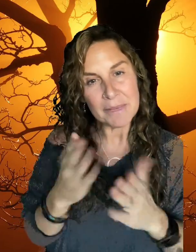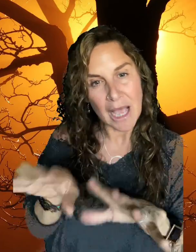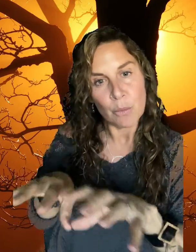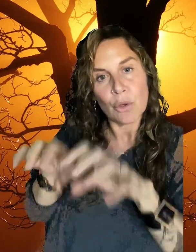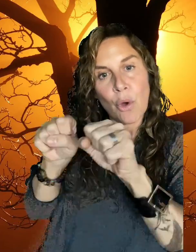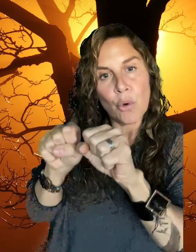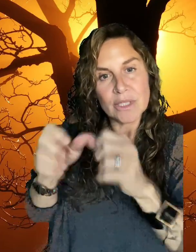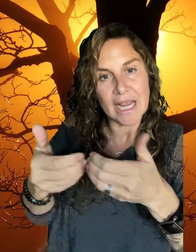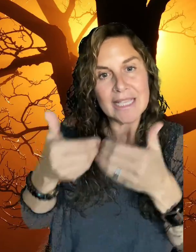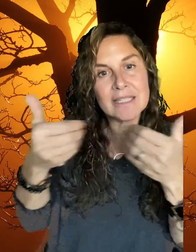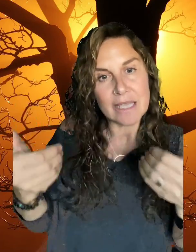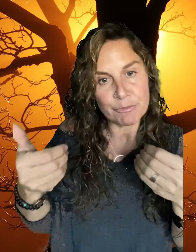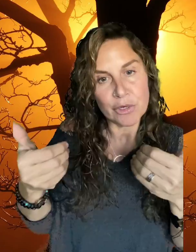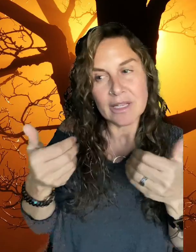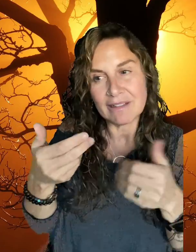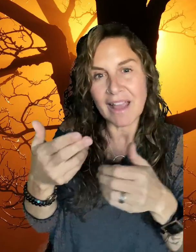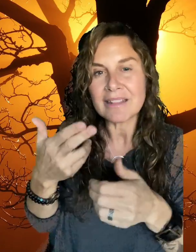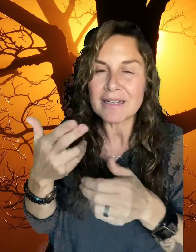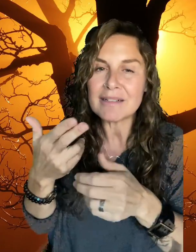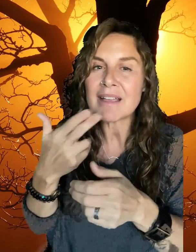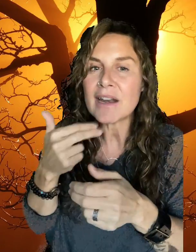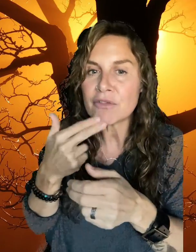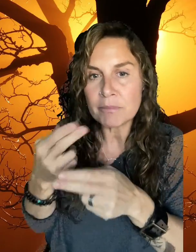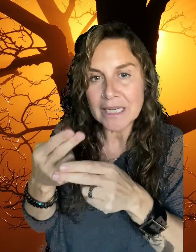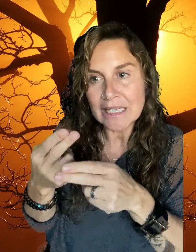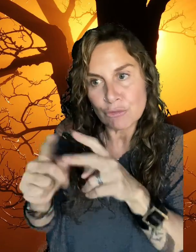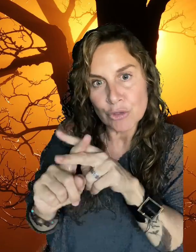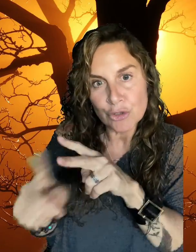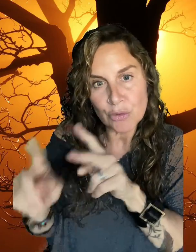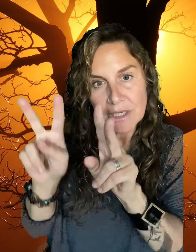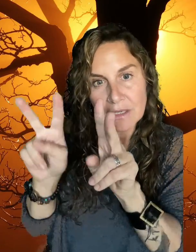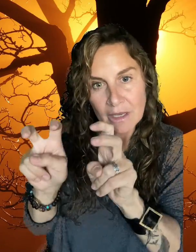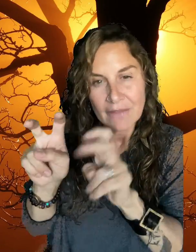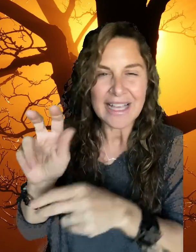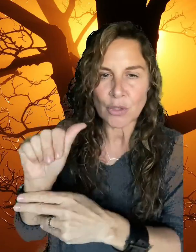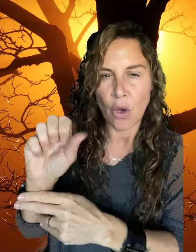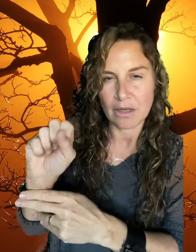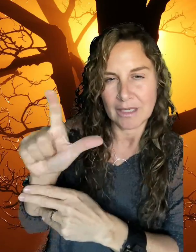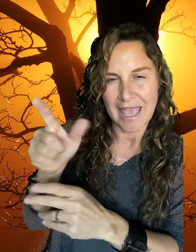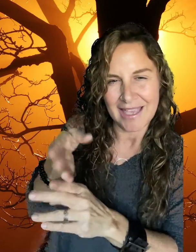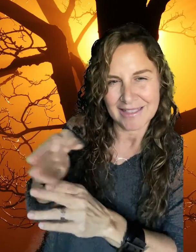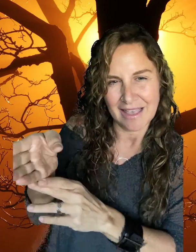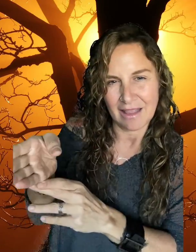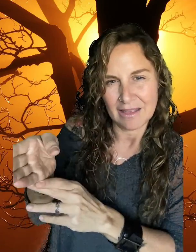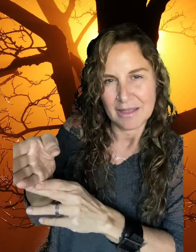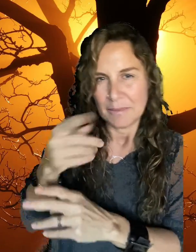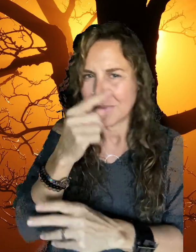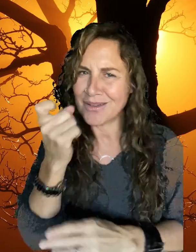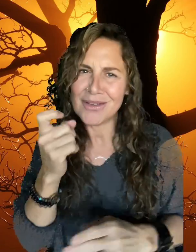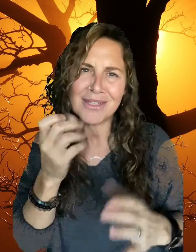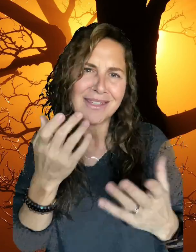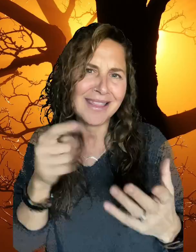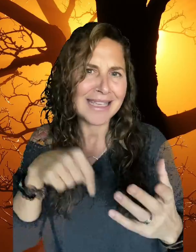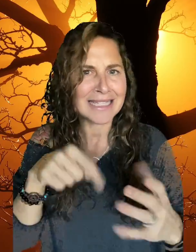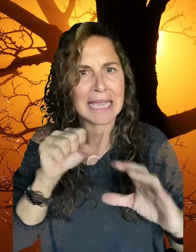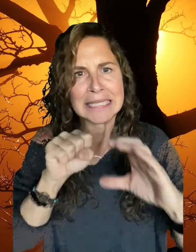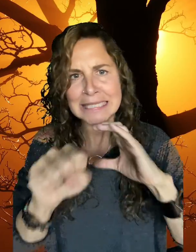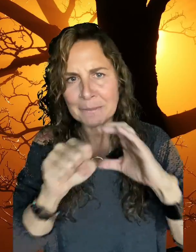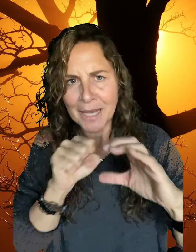will host a separate, like little kind of mini retreat that's all in ASL. Because this kind of